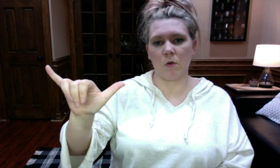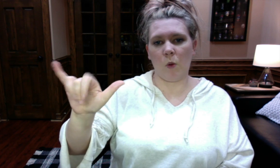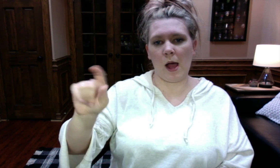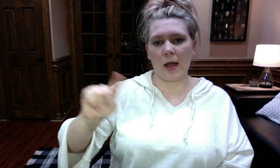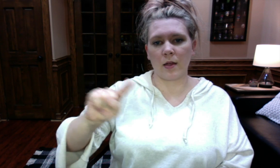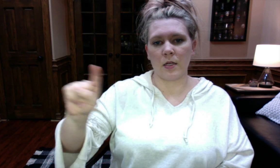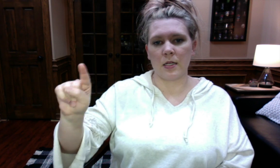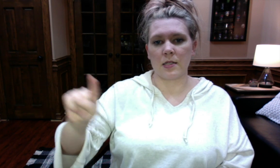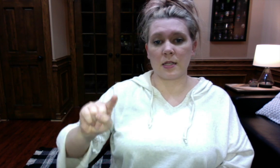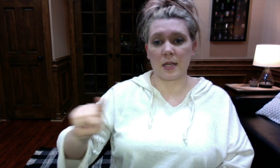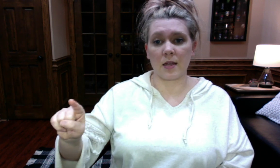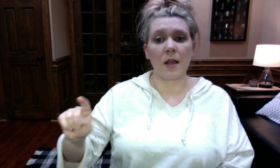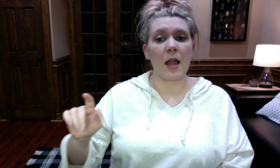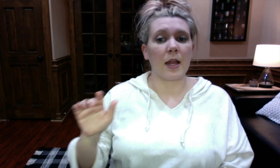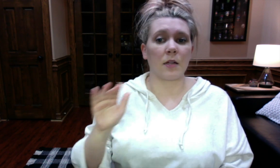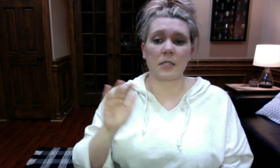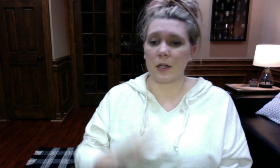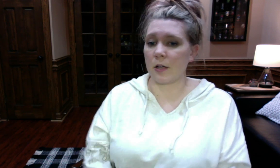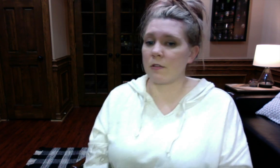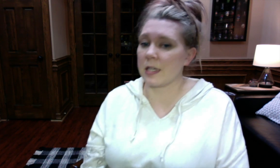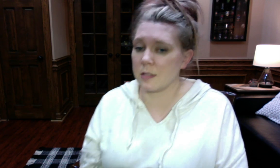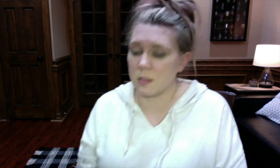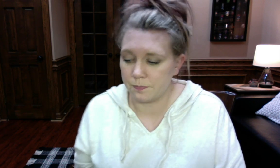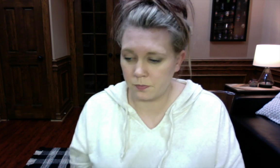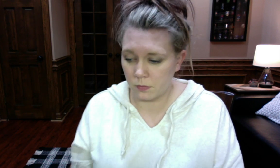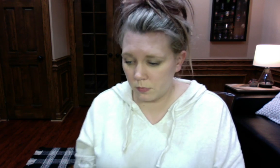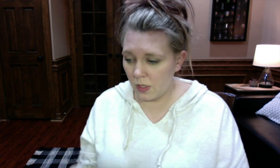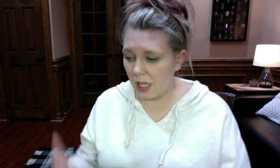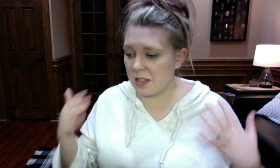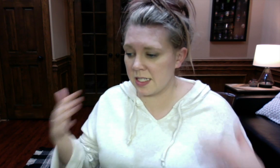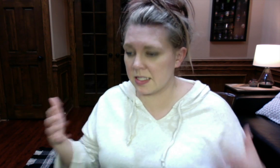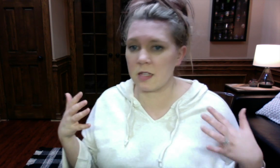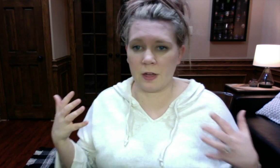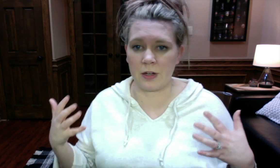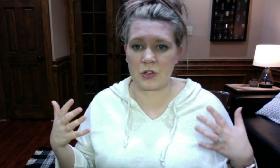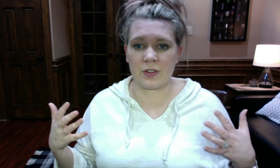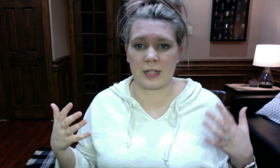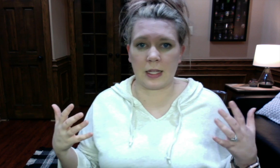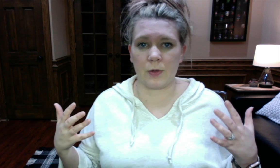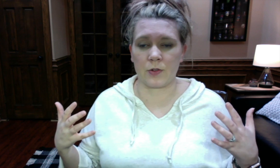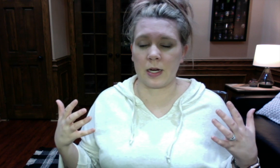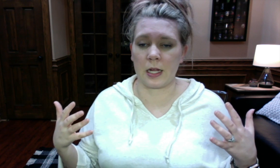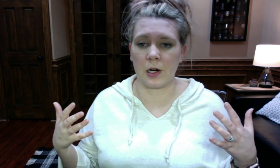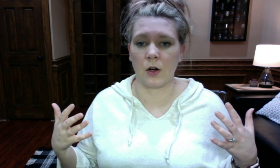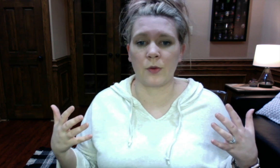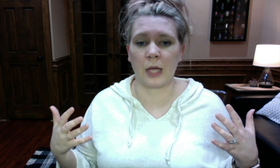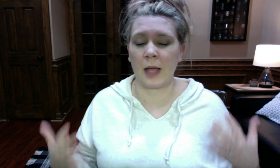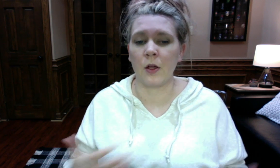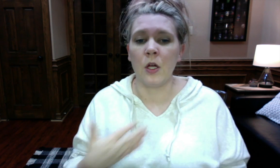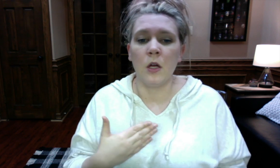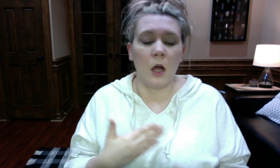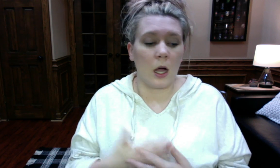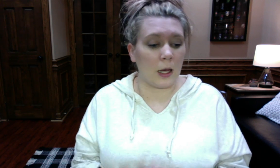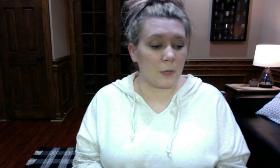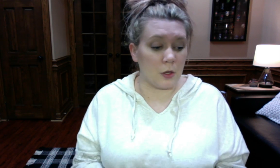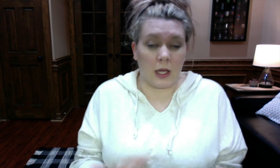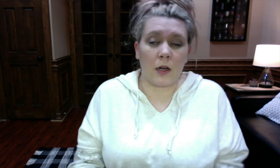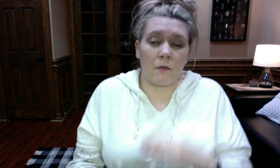Y, Z. And I'll tell you, this is the foundation of sign language right here, okay? You can